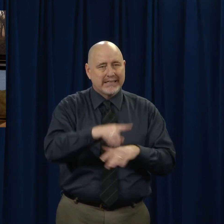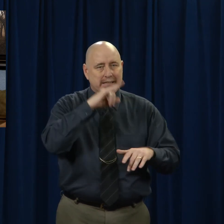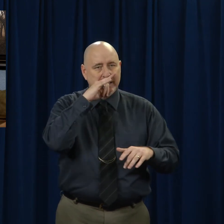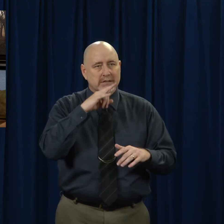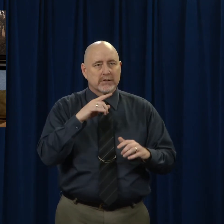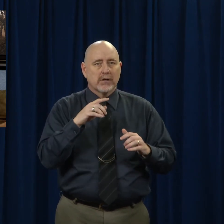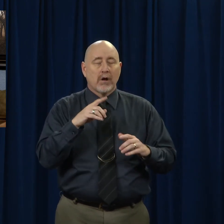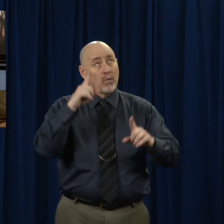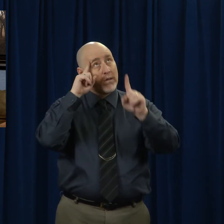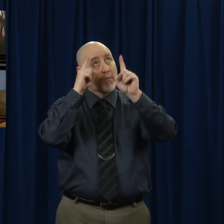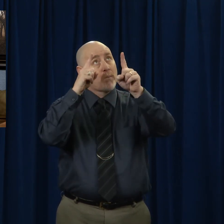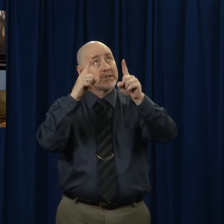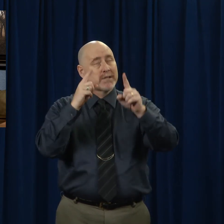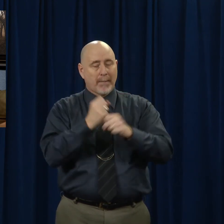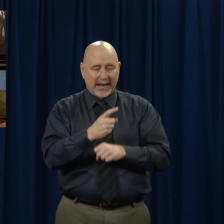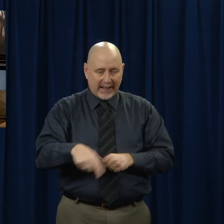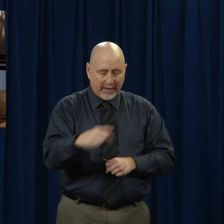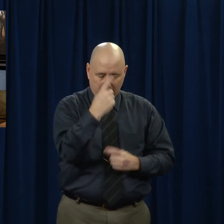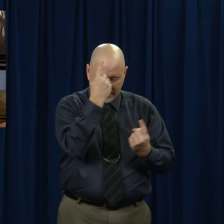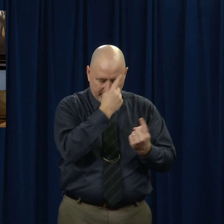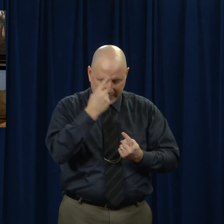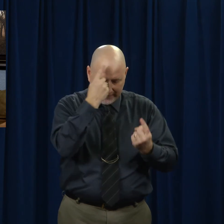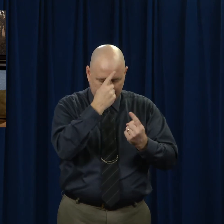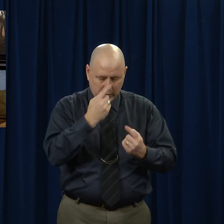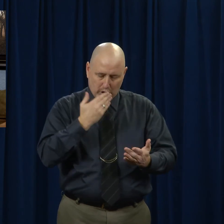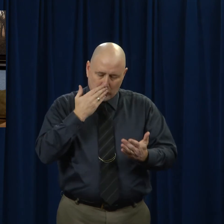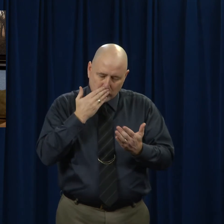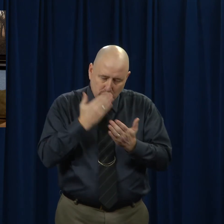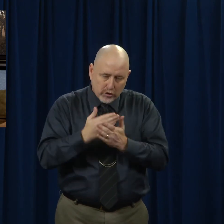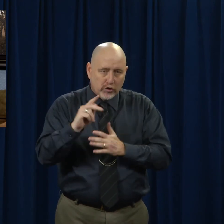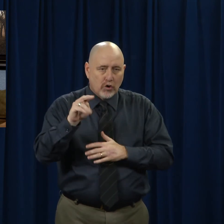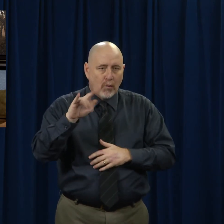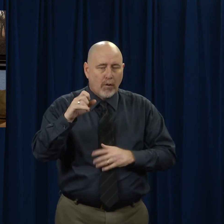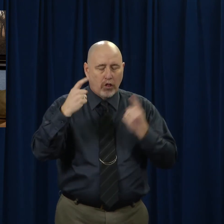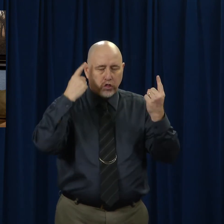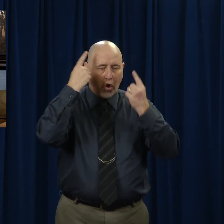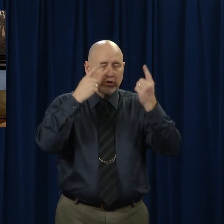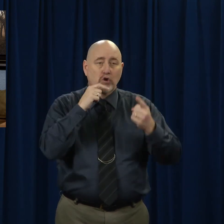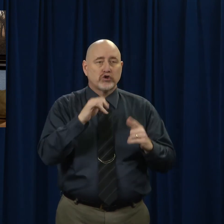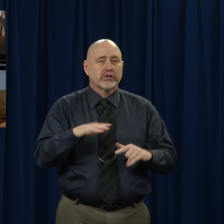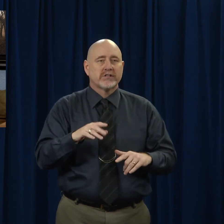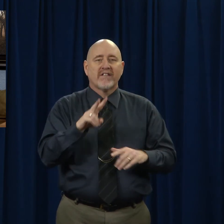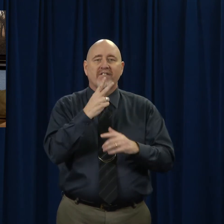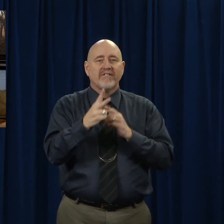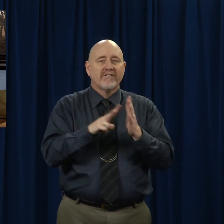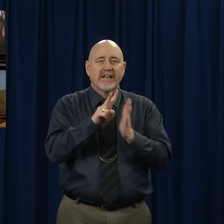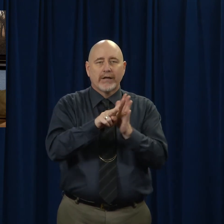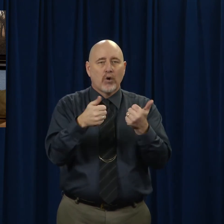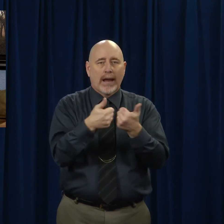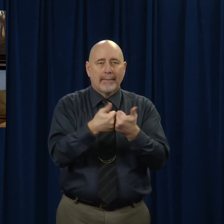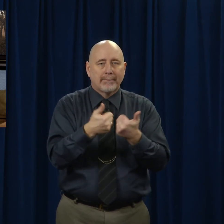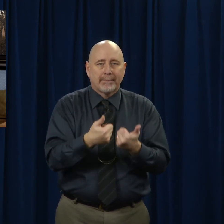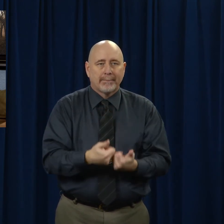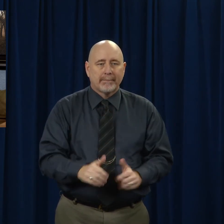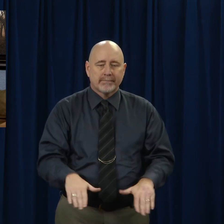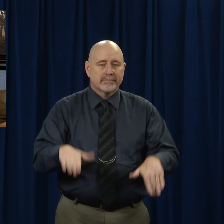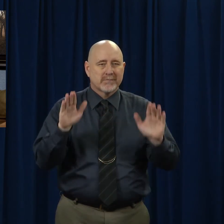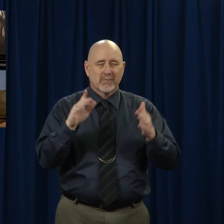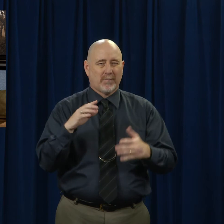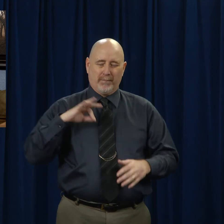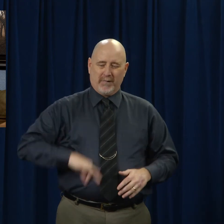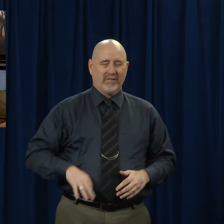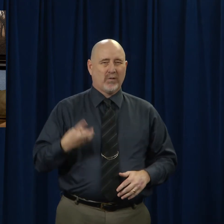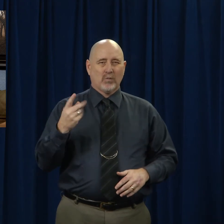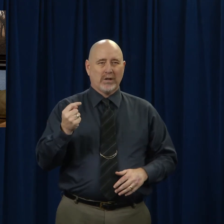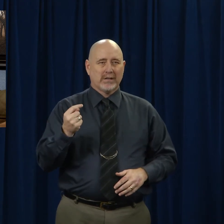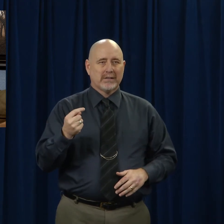your children with the purpose of making them think noble thoughts. Don't just rear them on video games. What good is